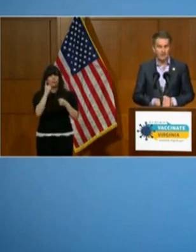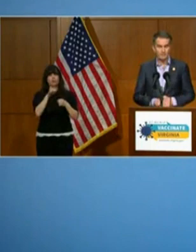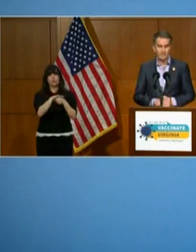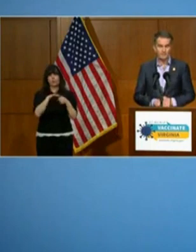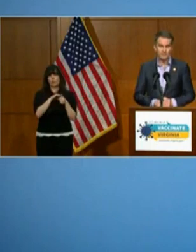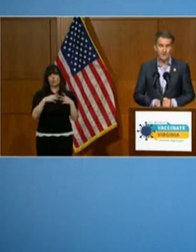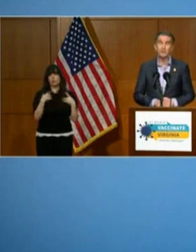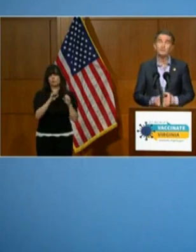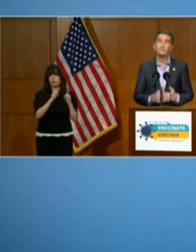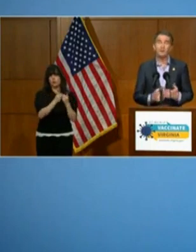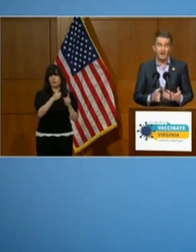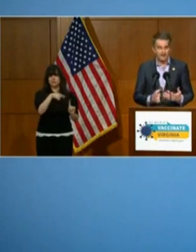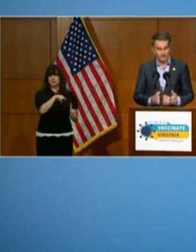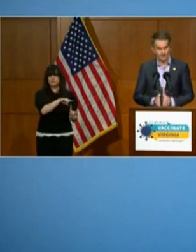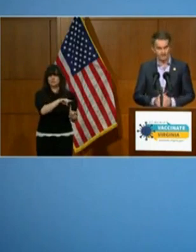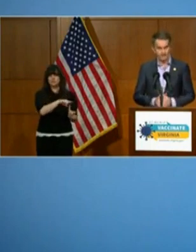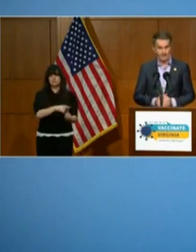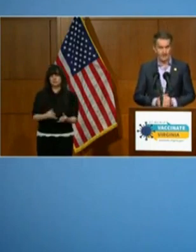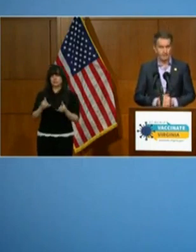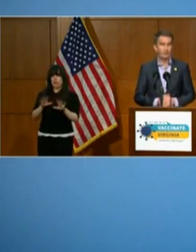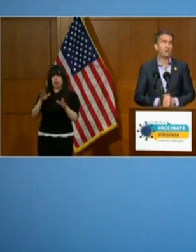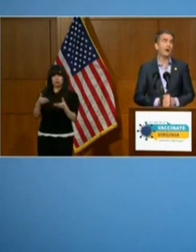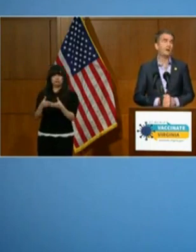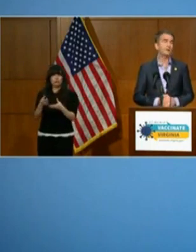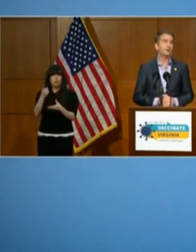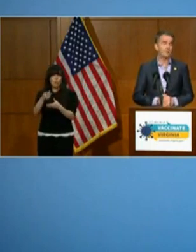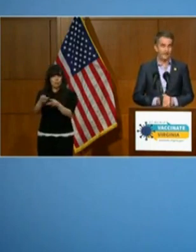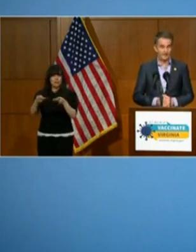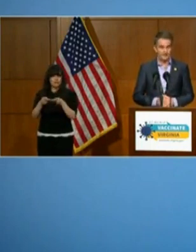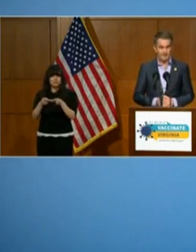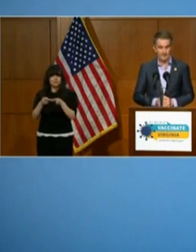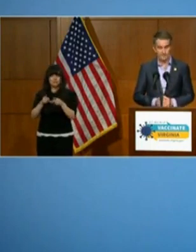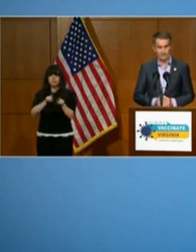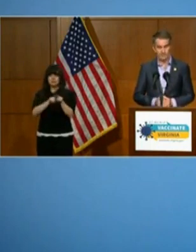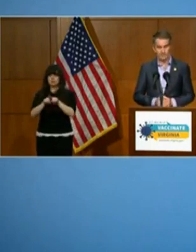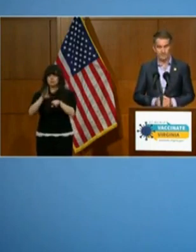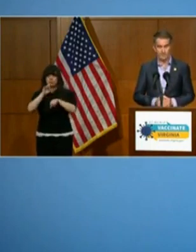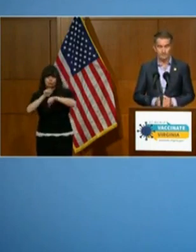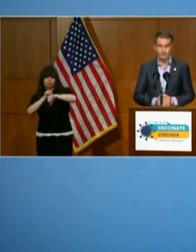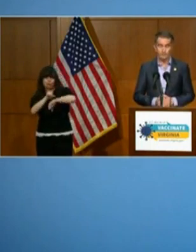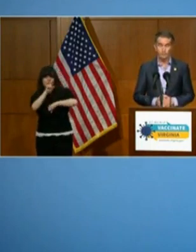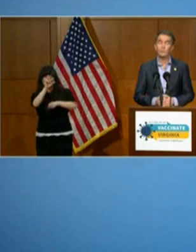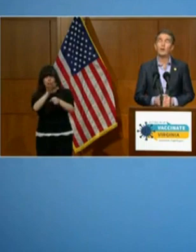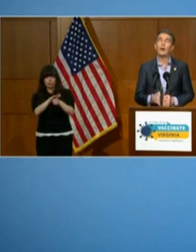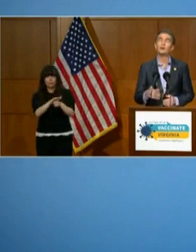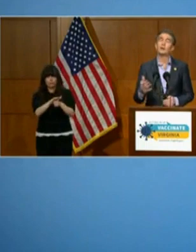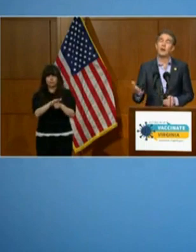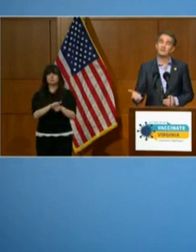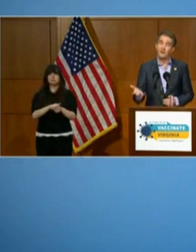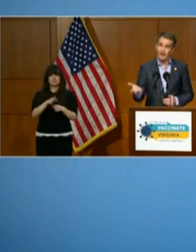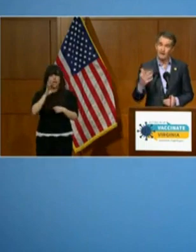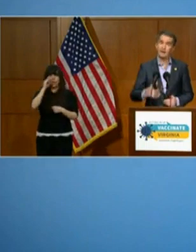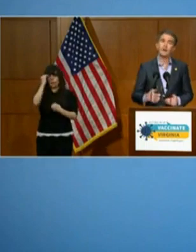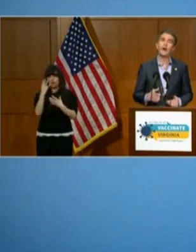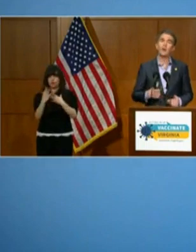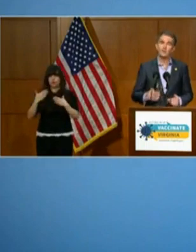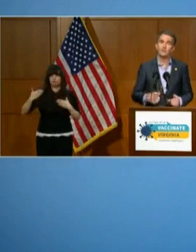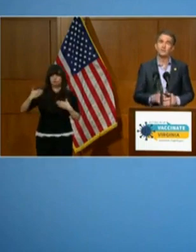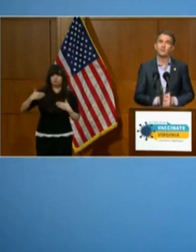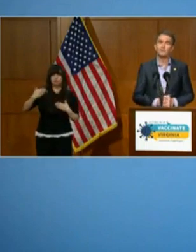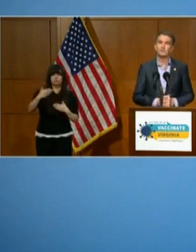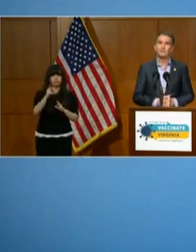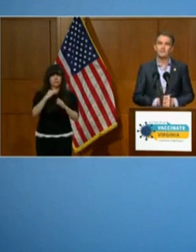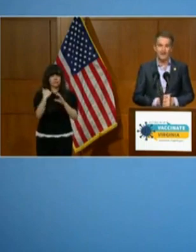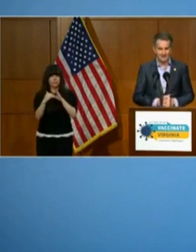you confirmation that you've signed up and periodic update emails. The first one went out last night, and I